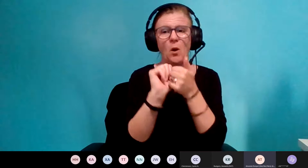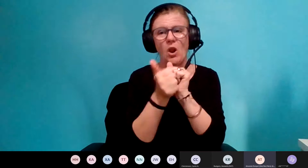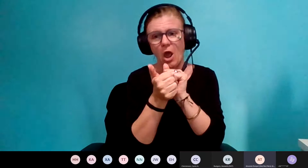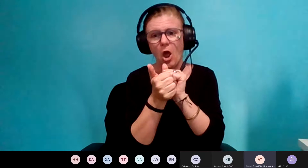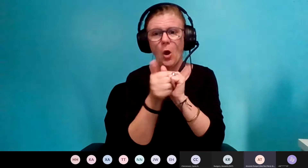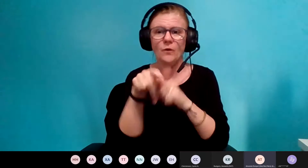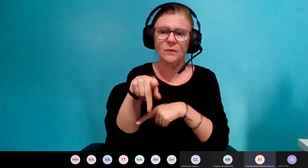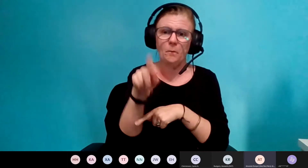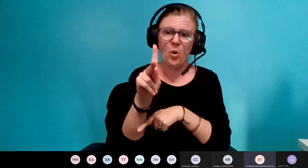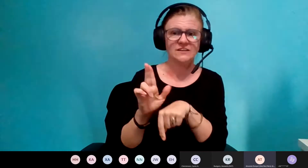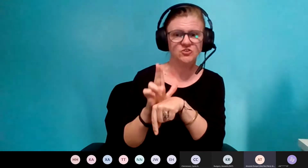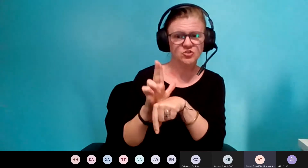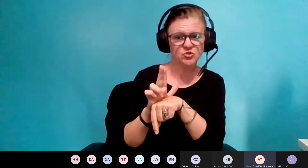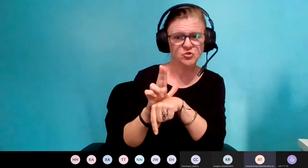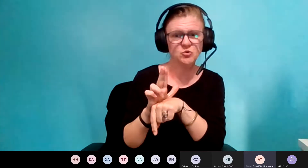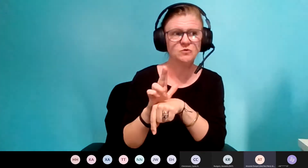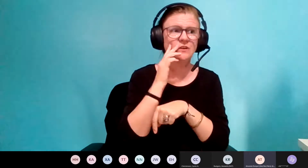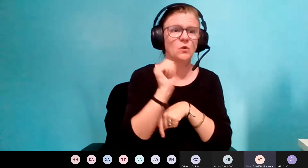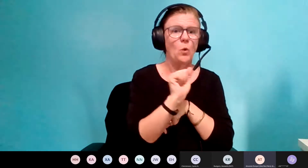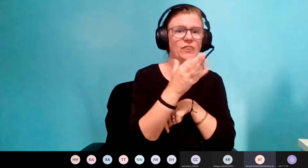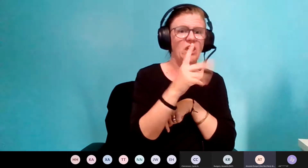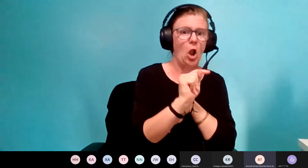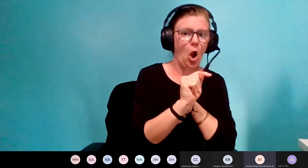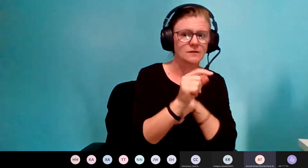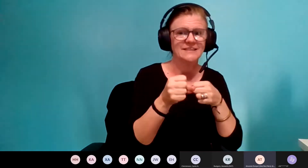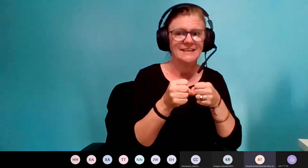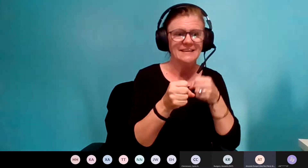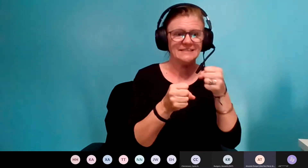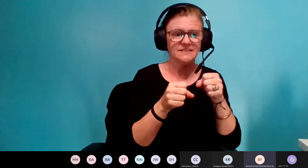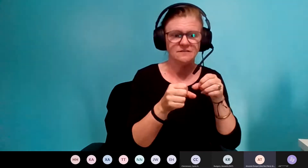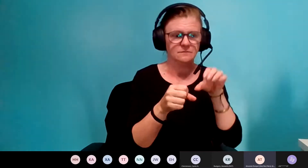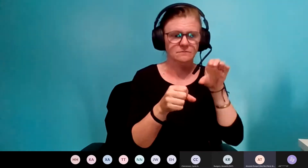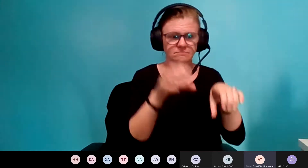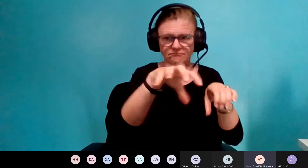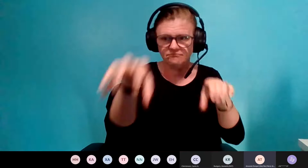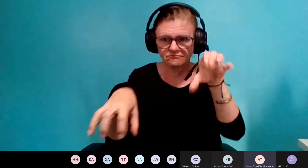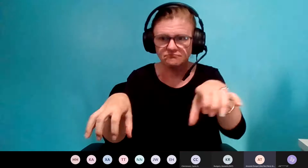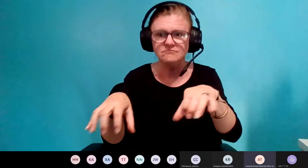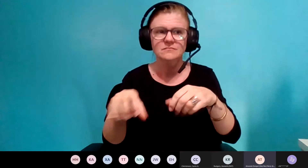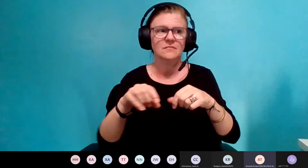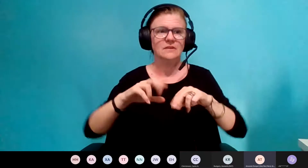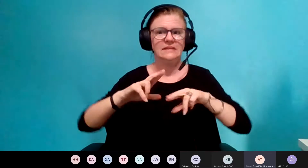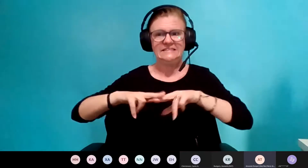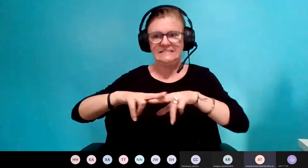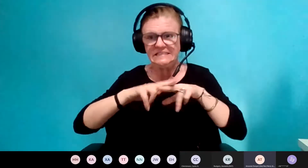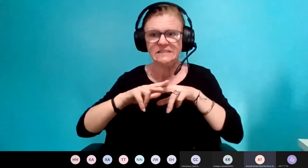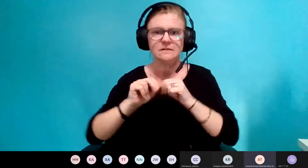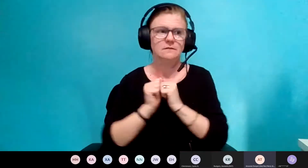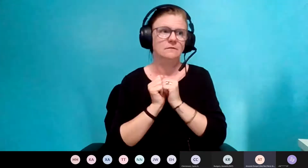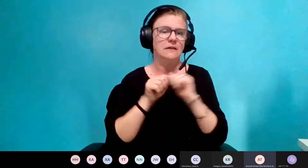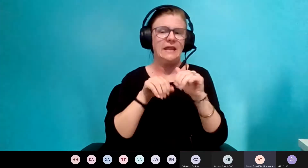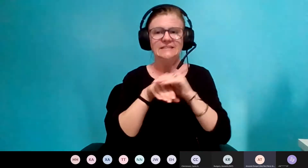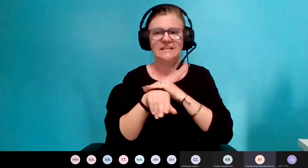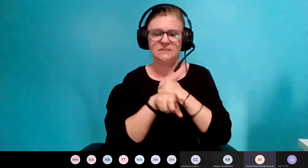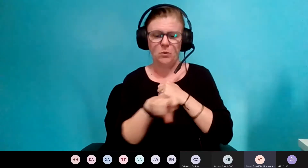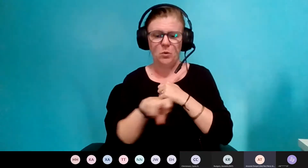be used, everything from where the art is placed, seating, accessible path of